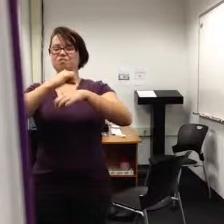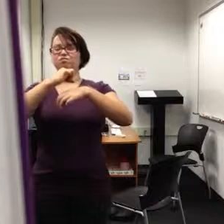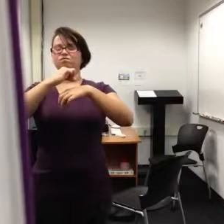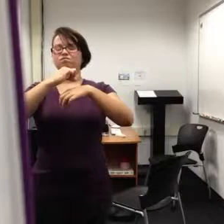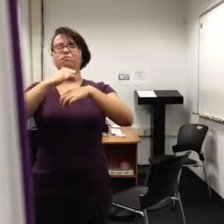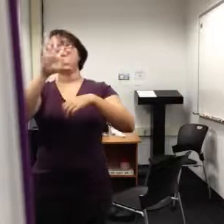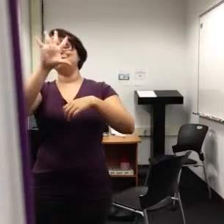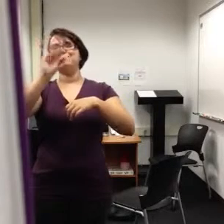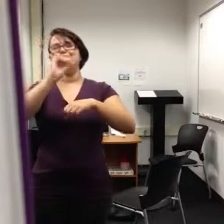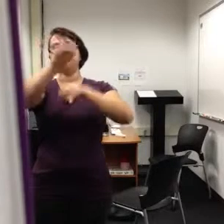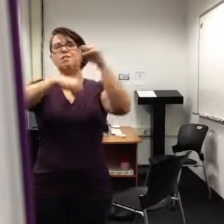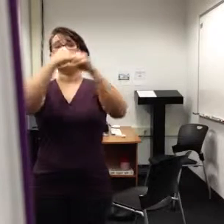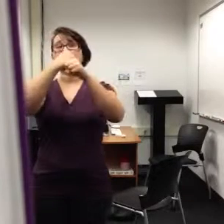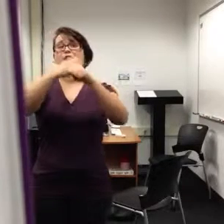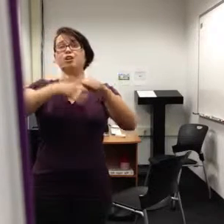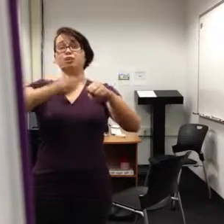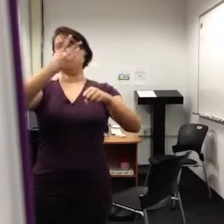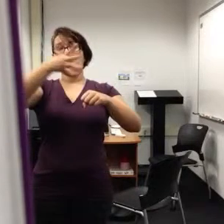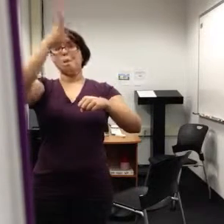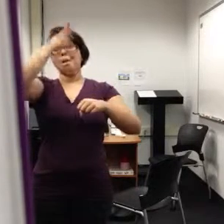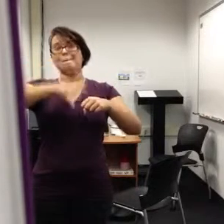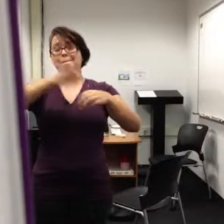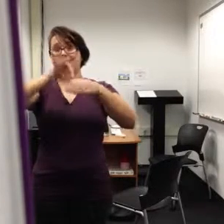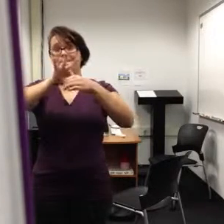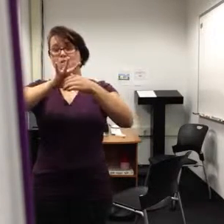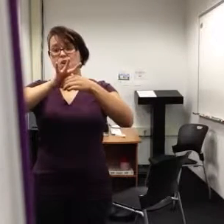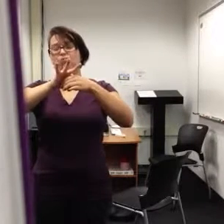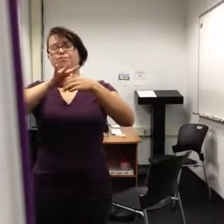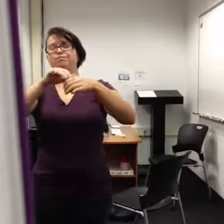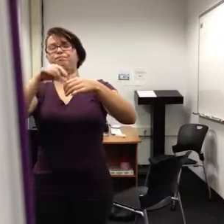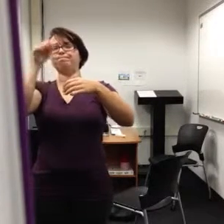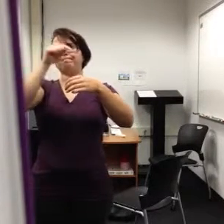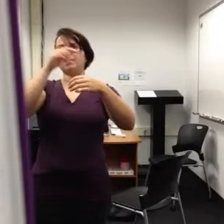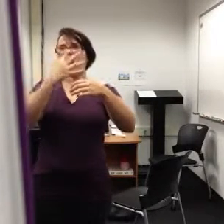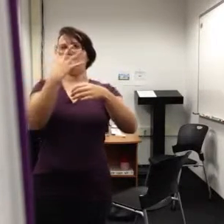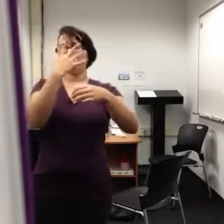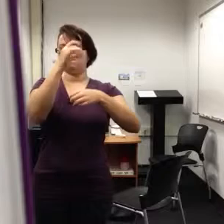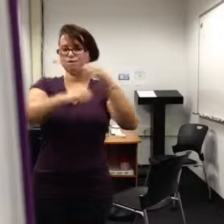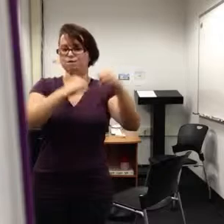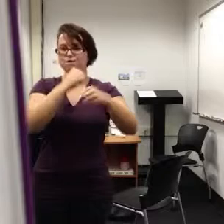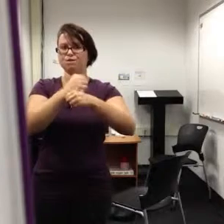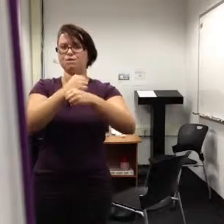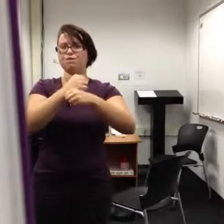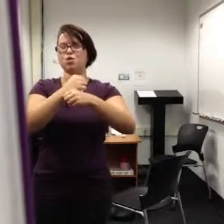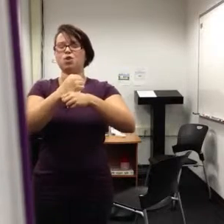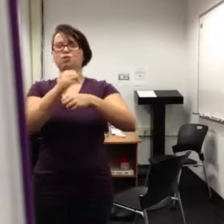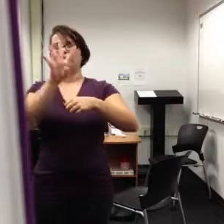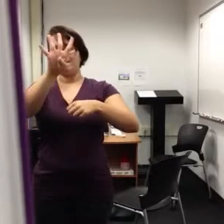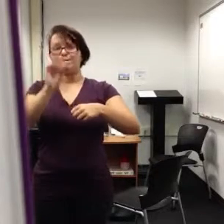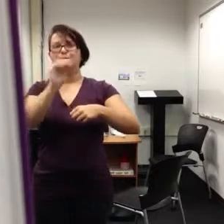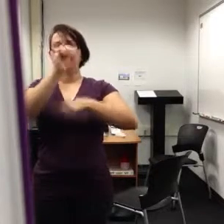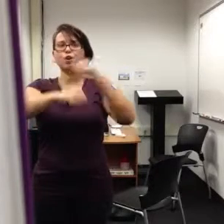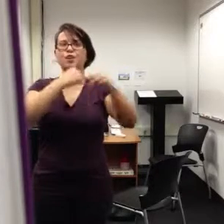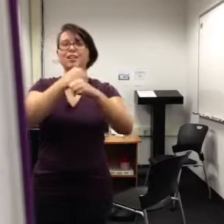Andrew Jackson. It took another 40 years and a civil war to get black men to vote, and then they